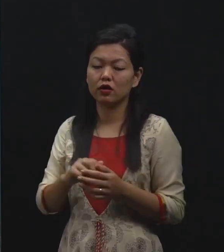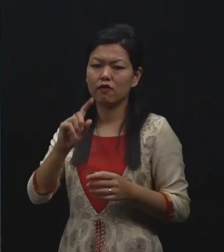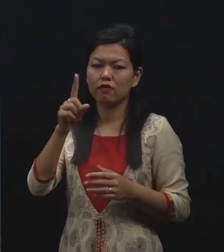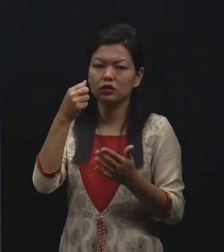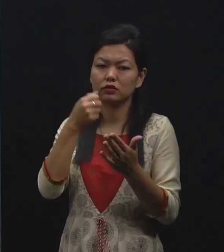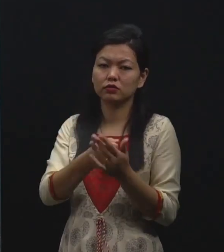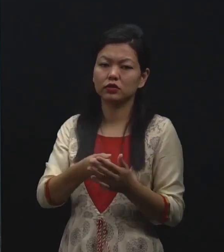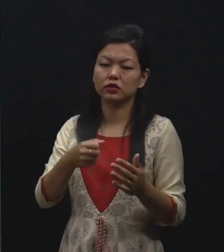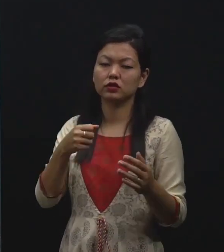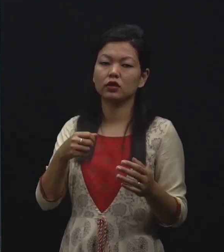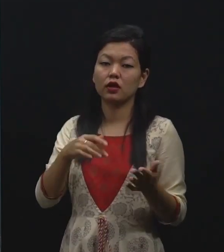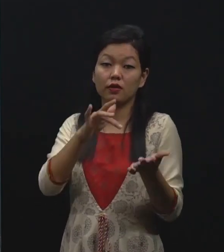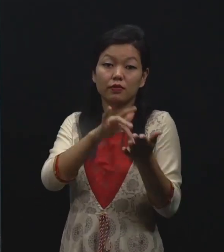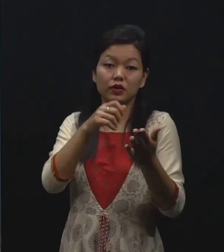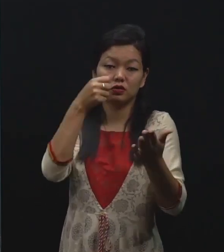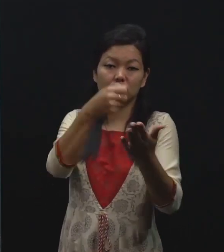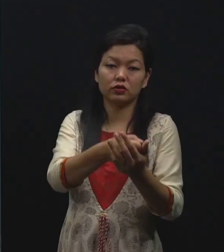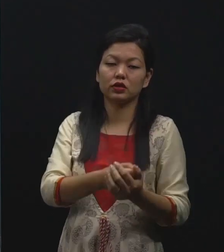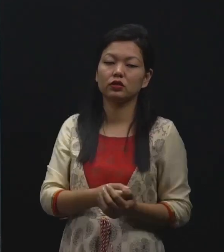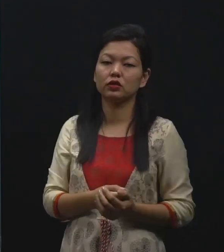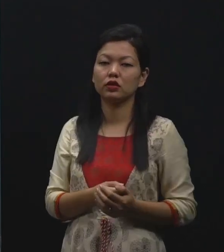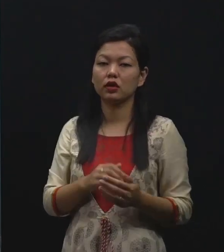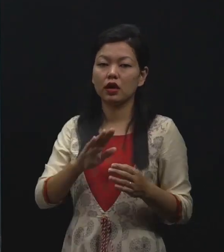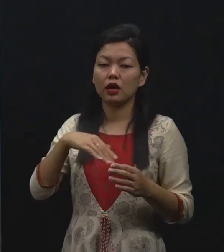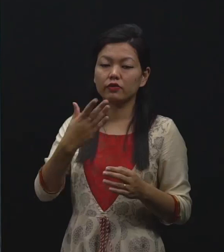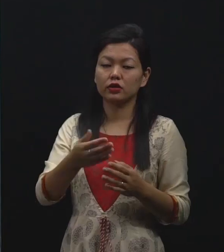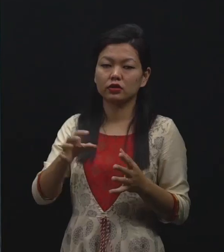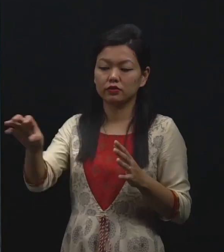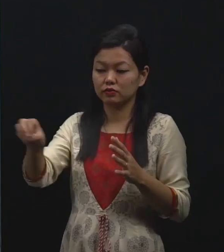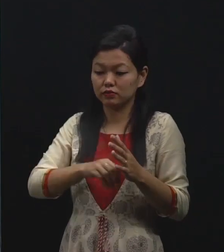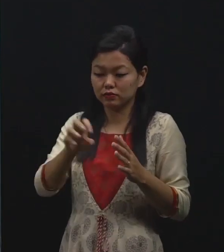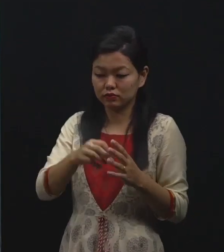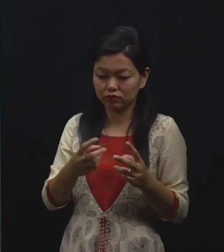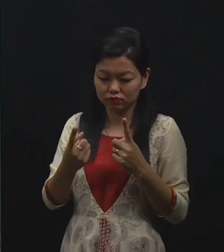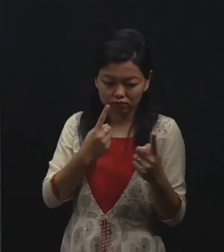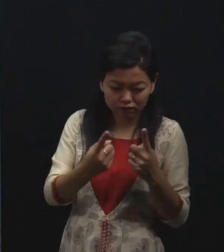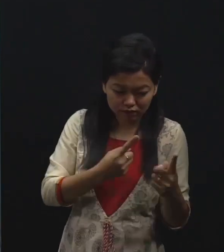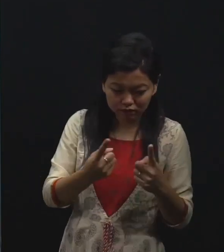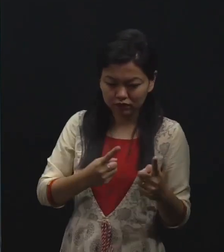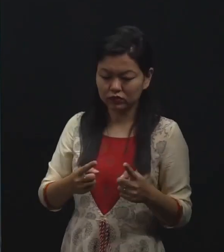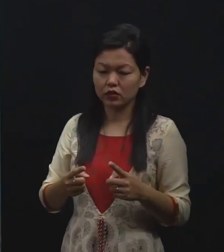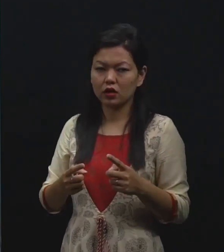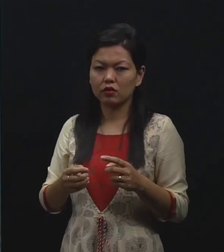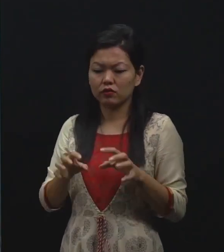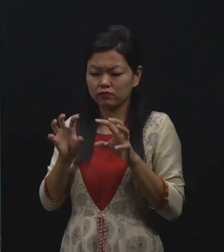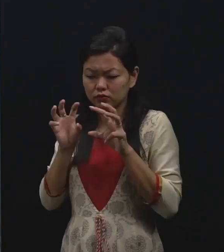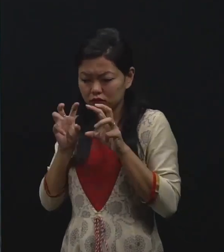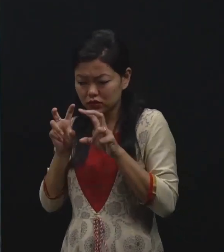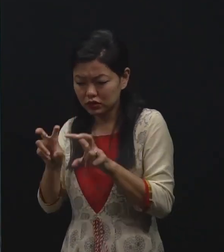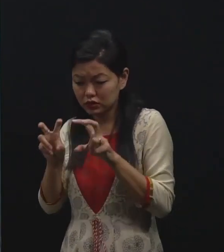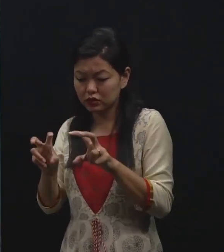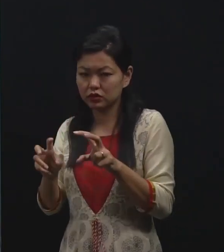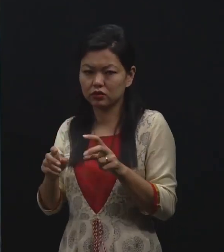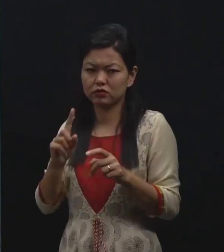okay, and they used to collect all the evidences, they used to do all the investigation. So this public